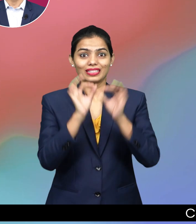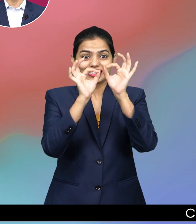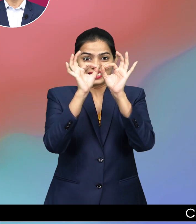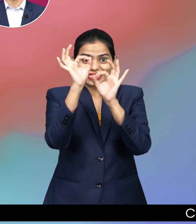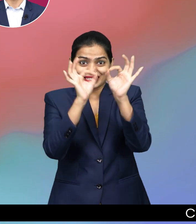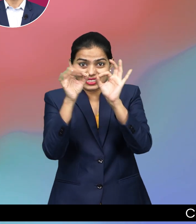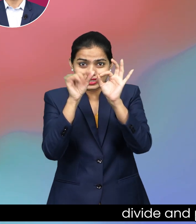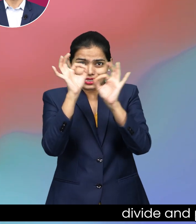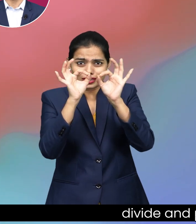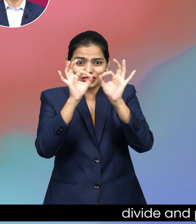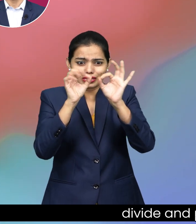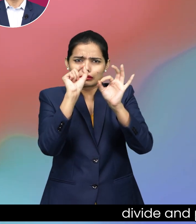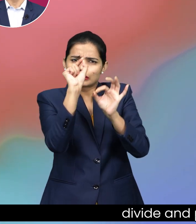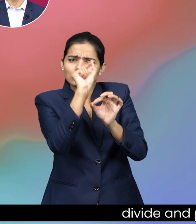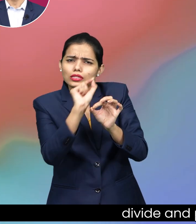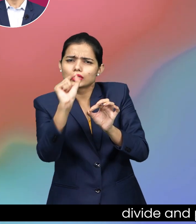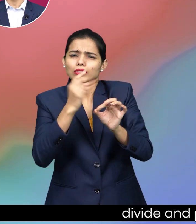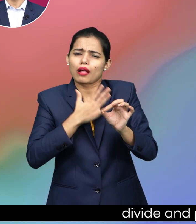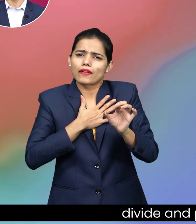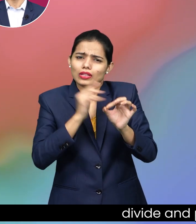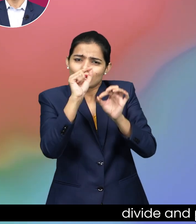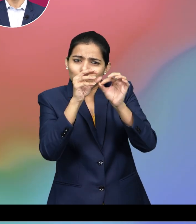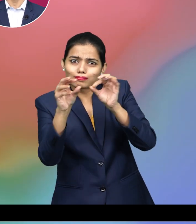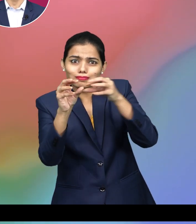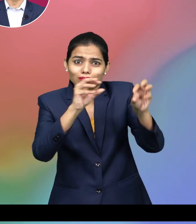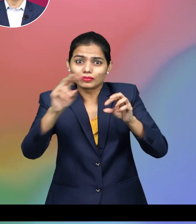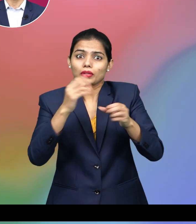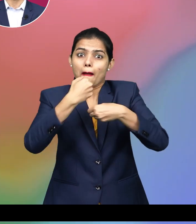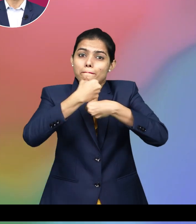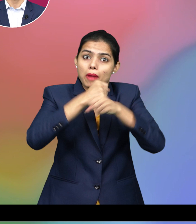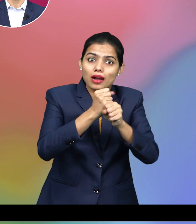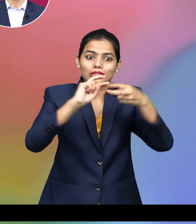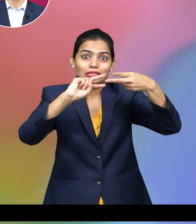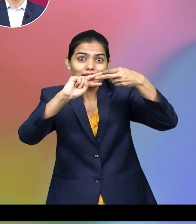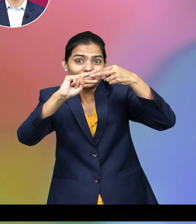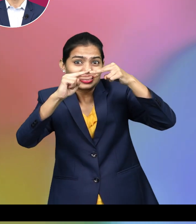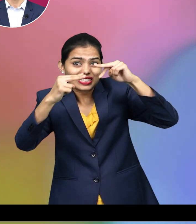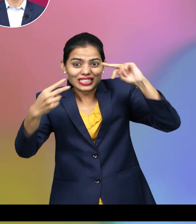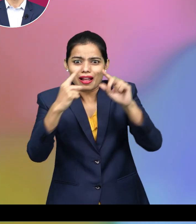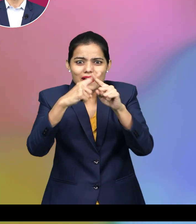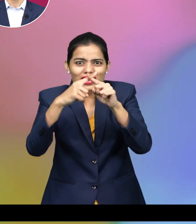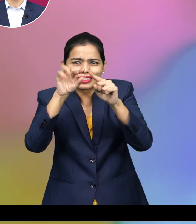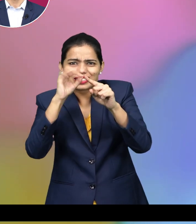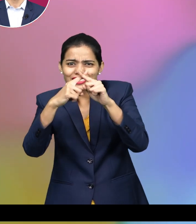Cell organelles divide and prepare chromosomes for mitosis.